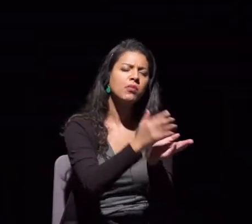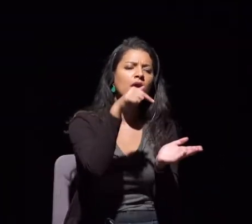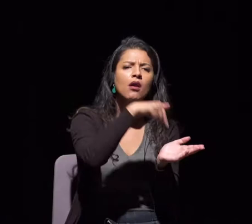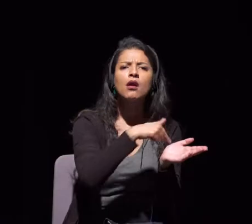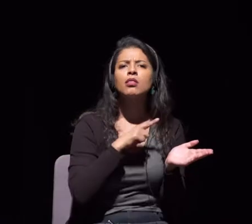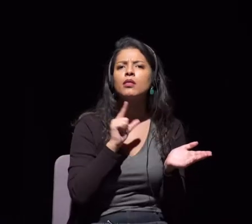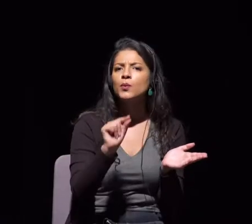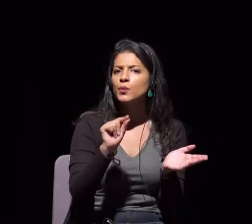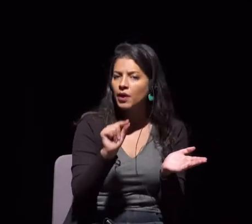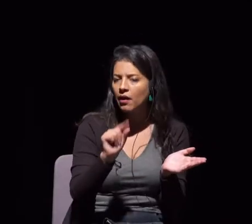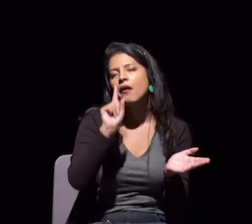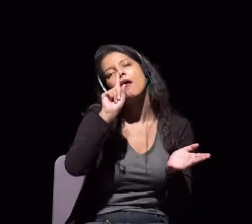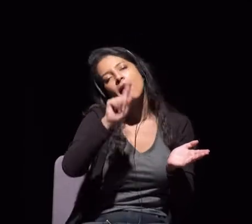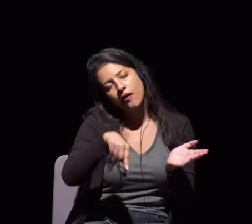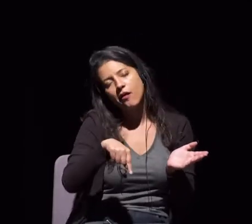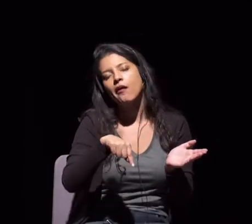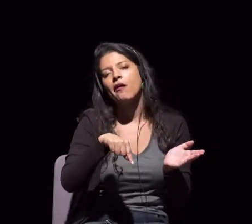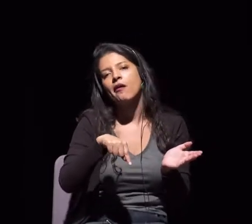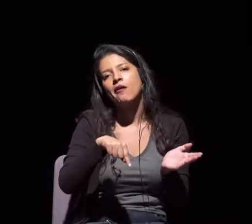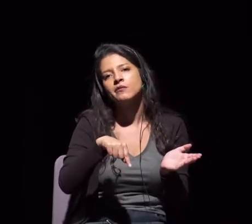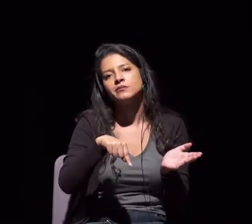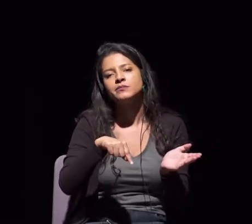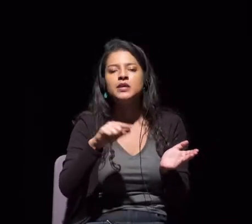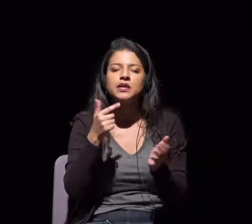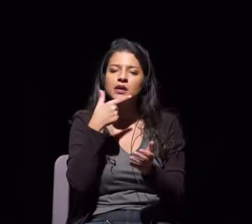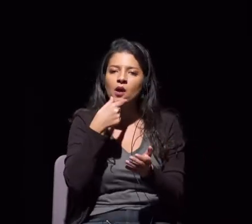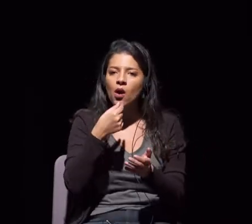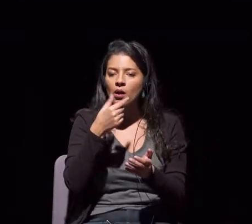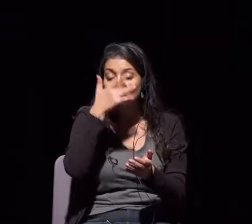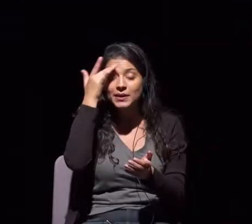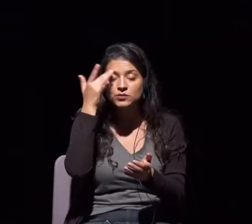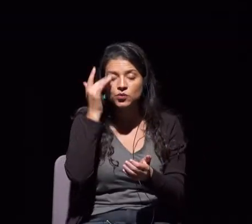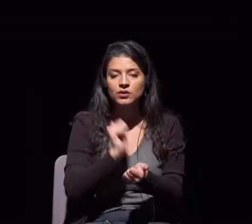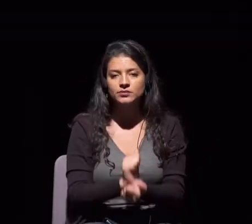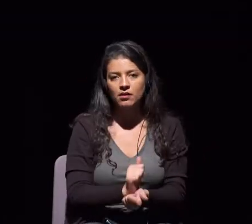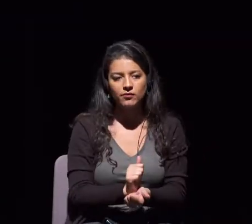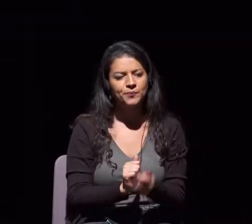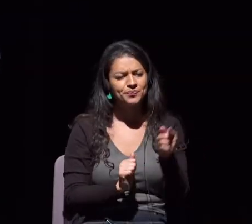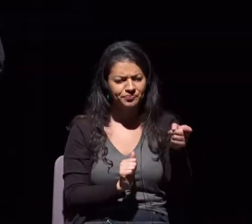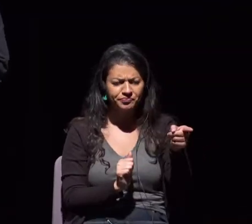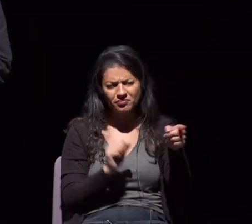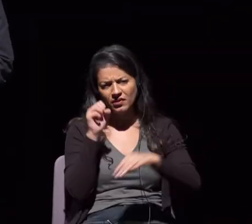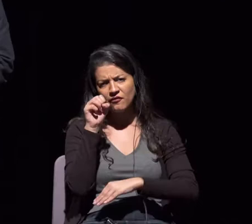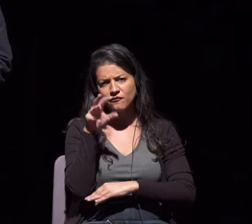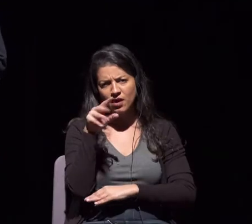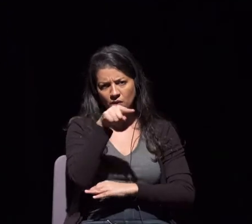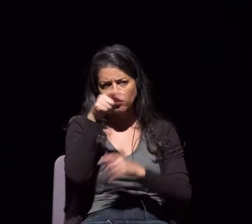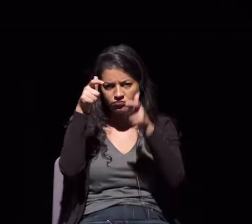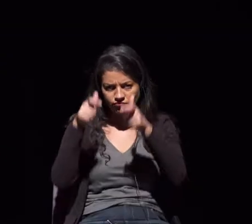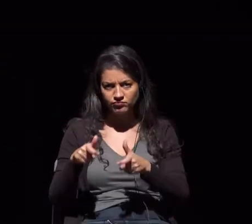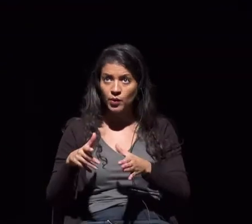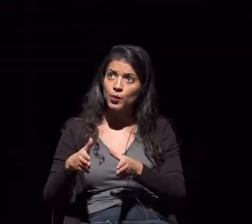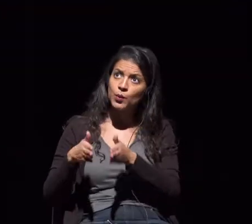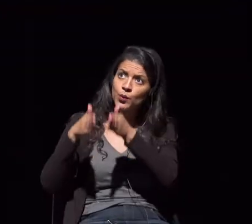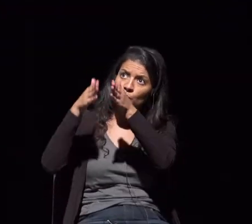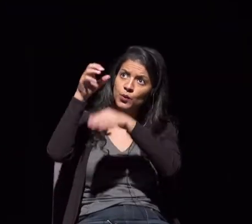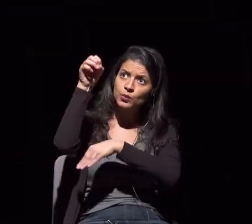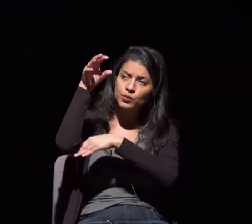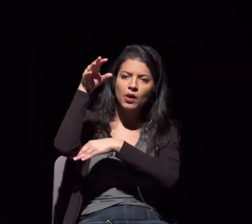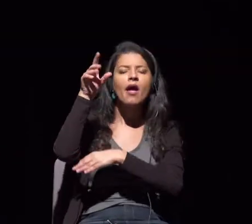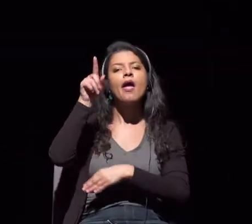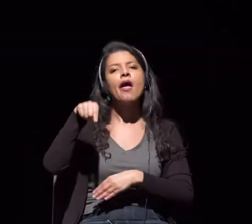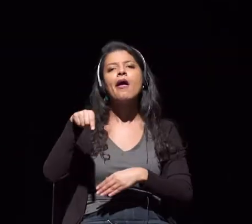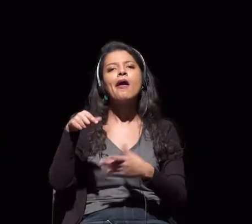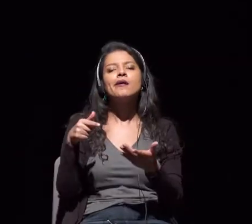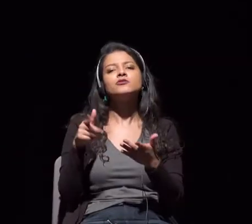lighthouse, it had been decommissioned, it is, in a sense, another kind of marker in space and time in terms of